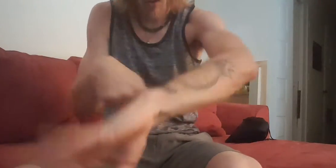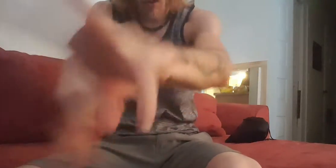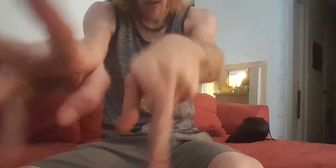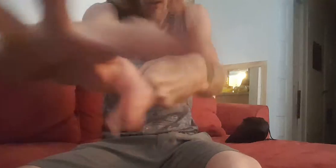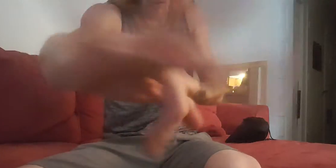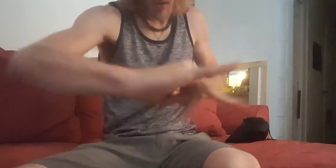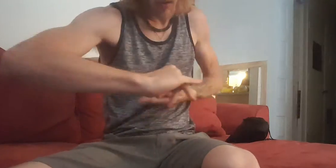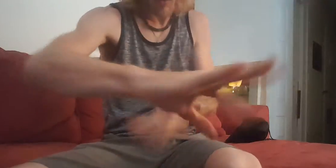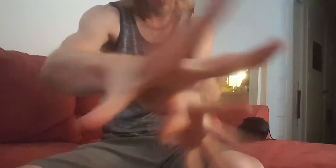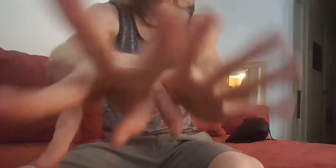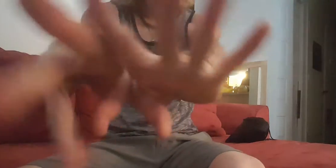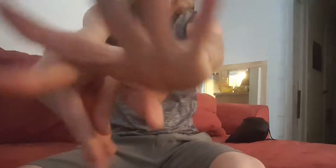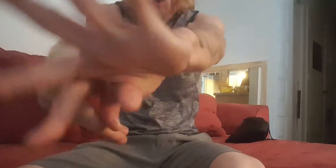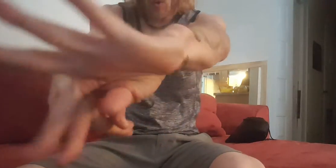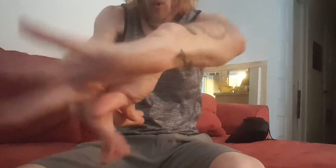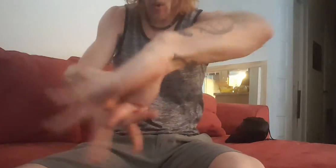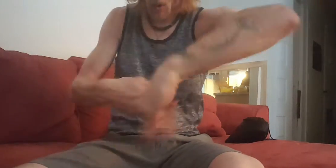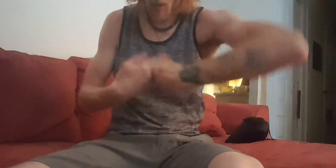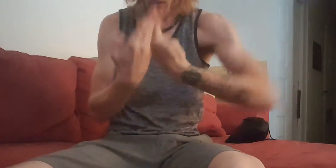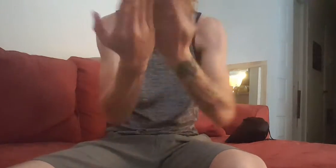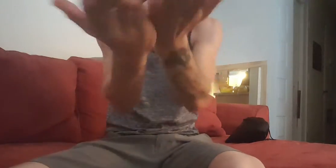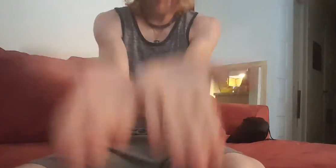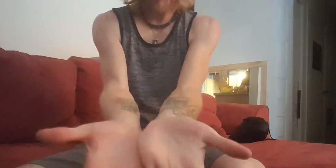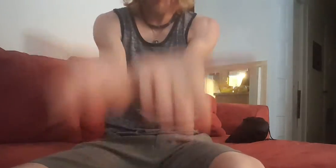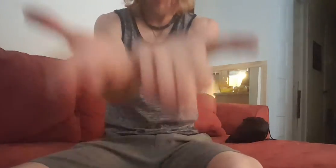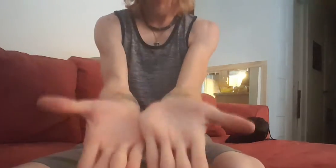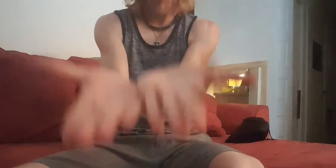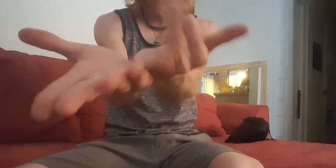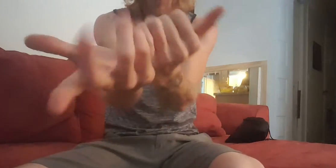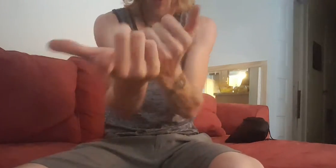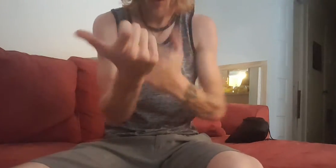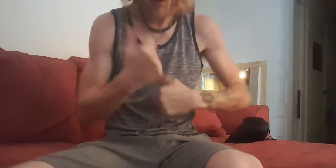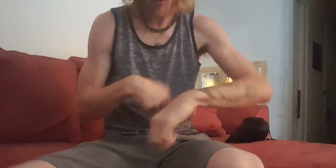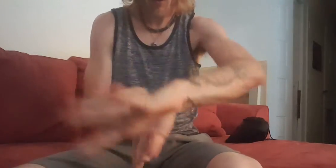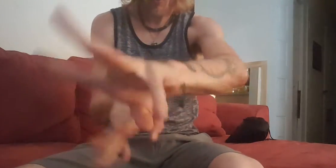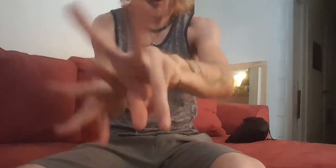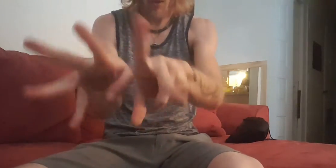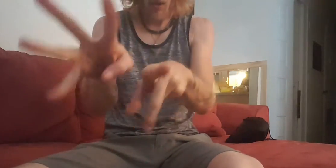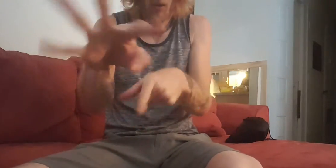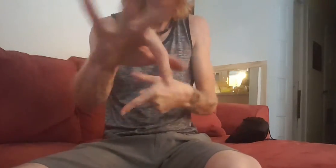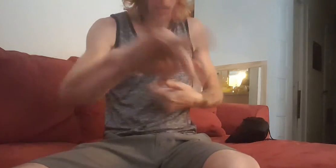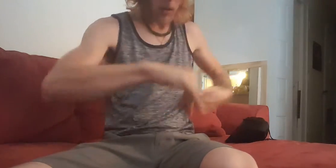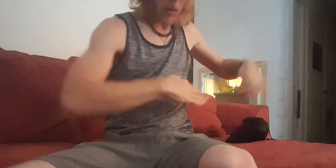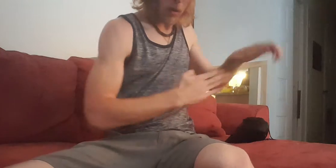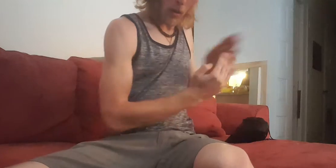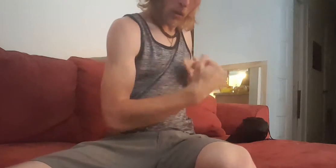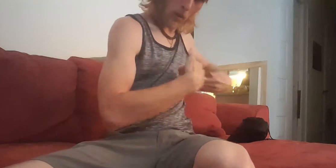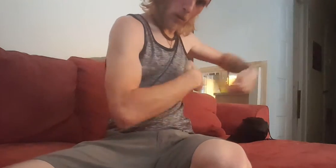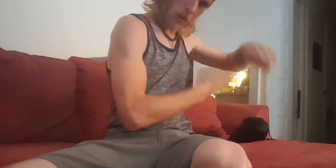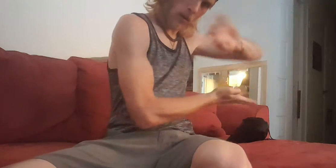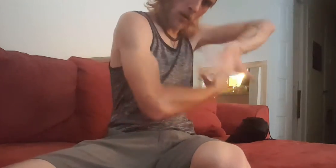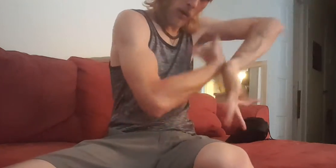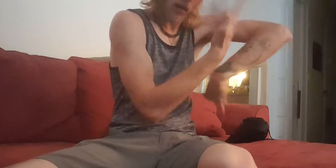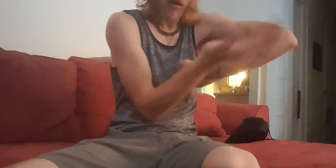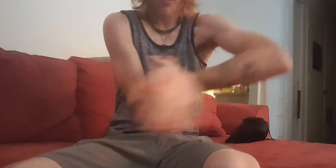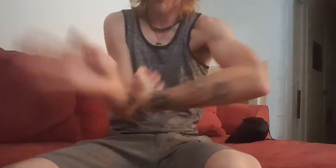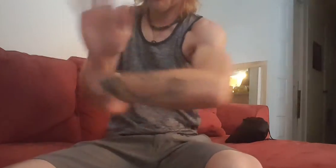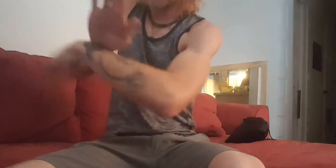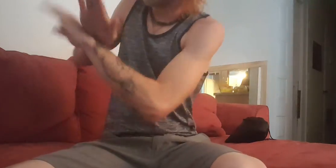She's the ten letter word. Discretion is the name of my cement feathered bird. If you didn't hear, then fuck whatever's heard. I think you got the sickness.